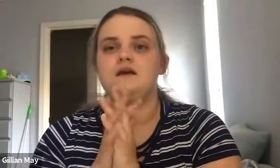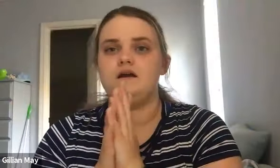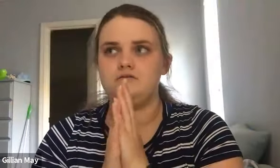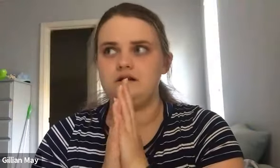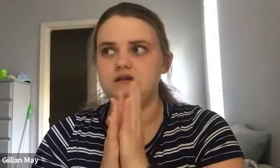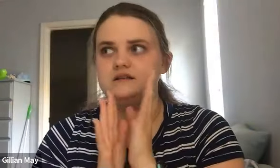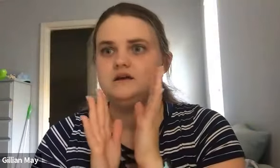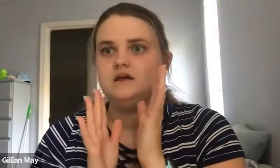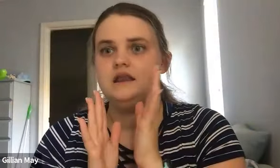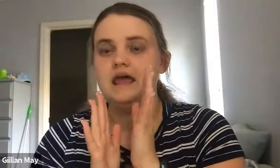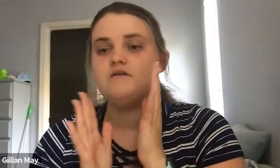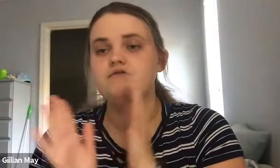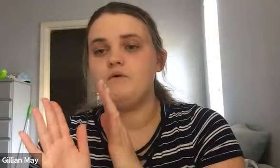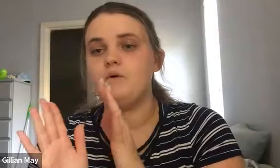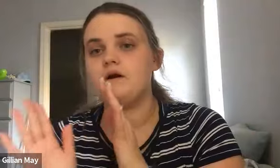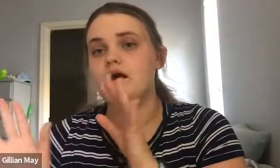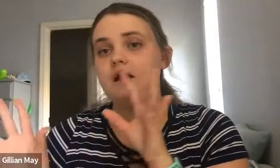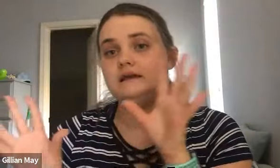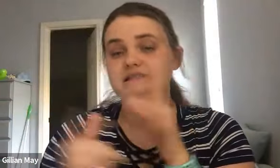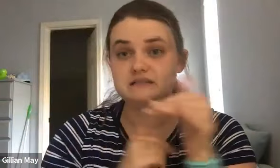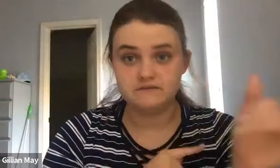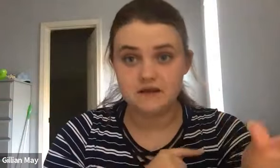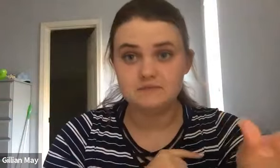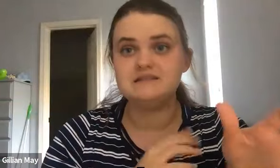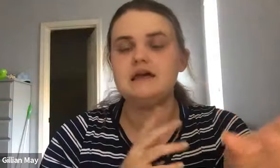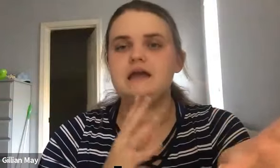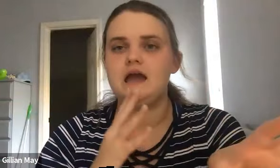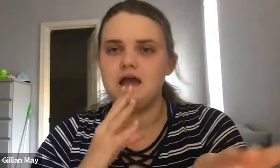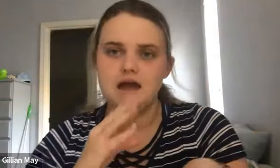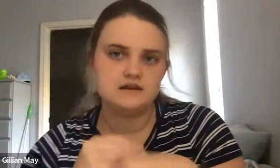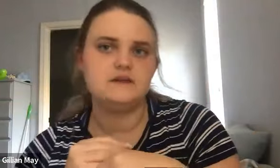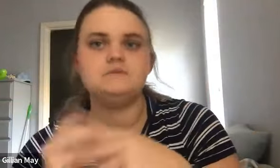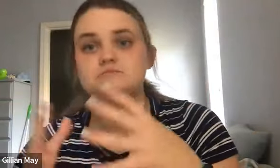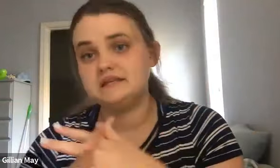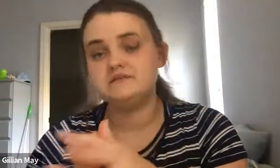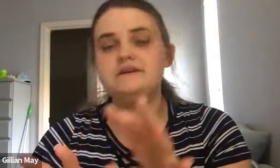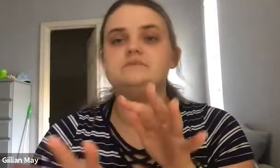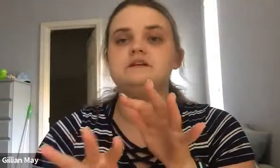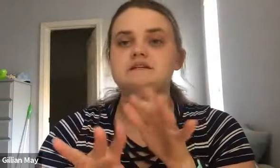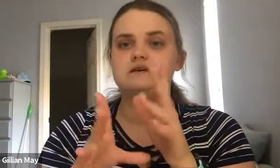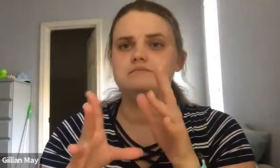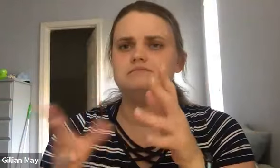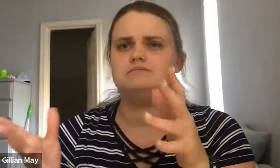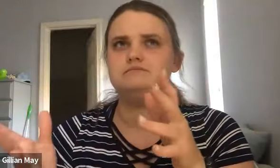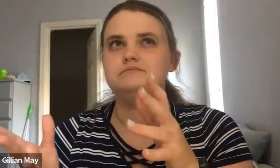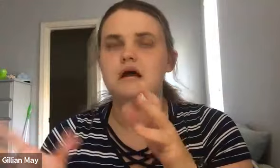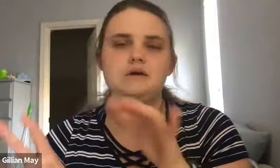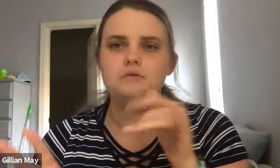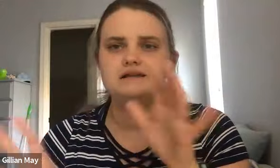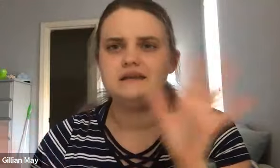All right. Now for extended families, like added families, blended families, I don't know why I said